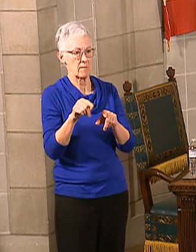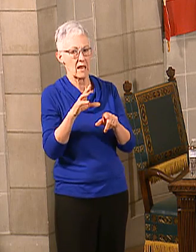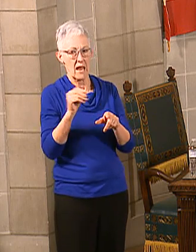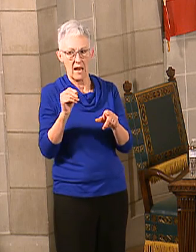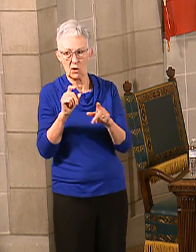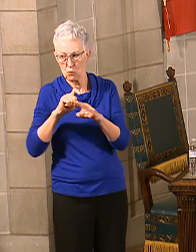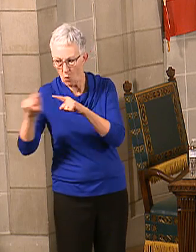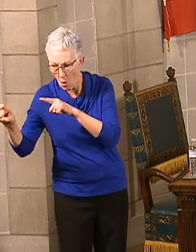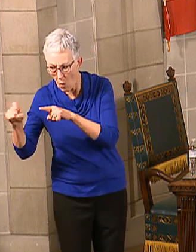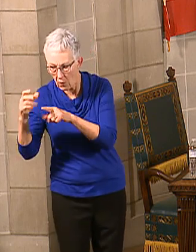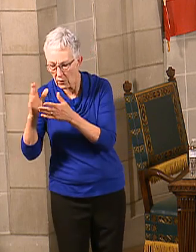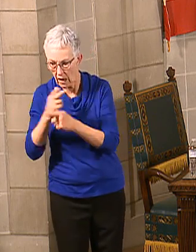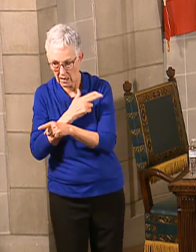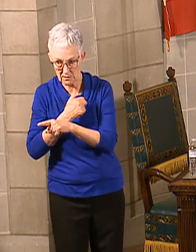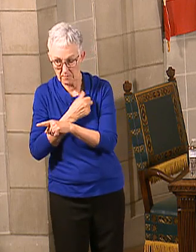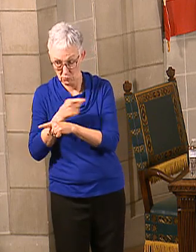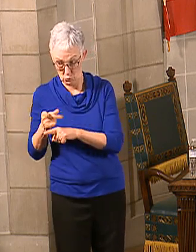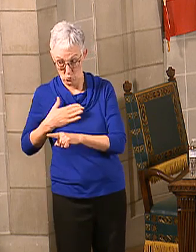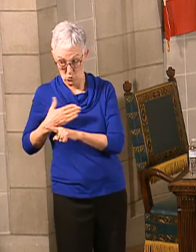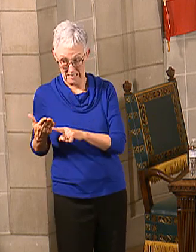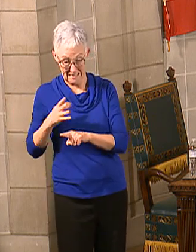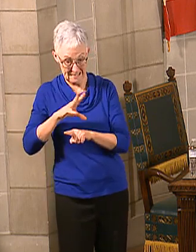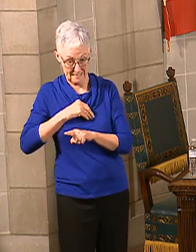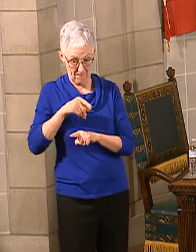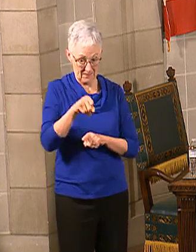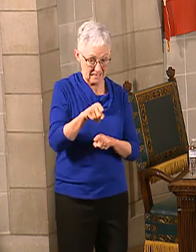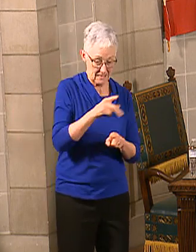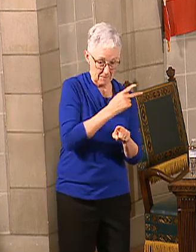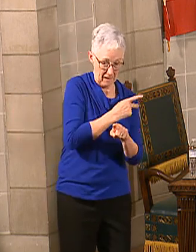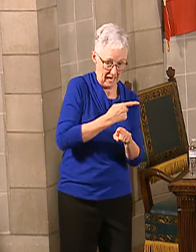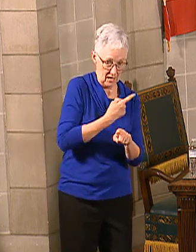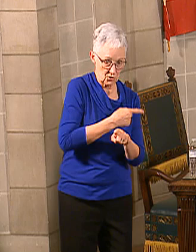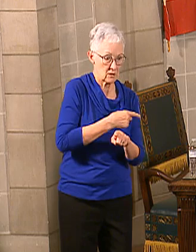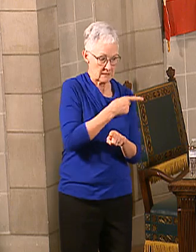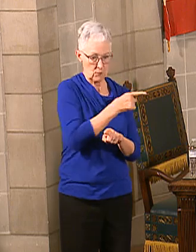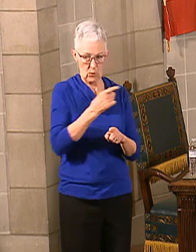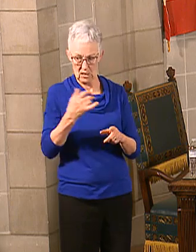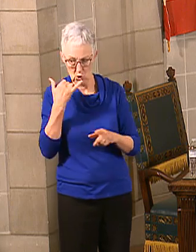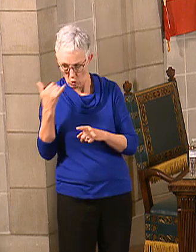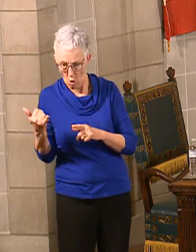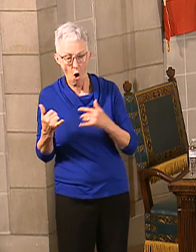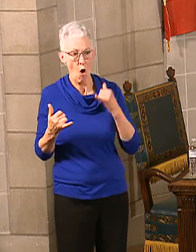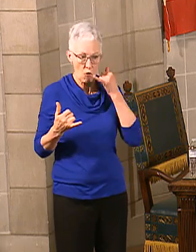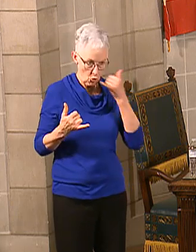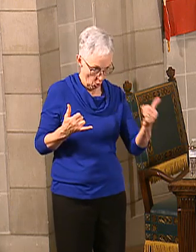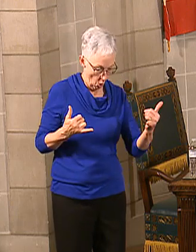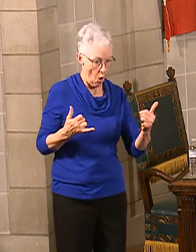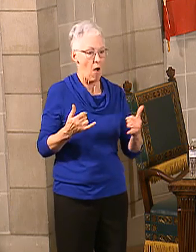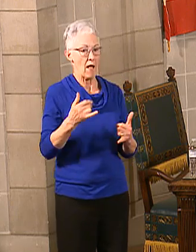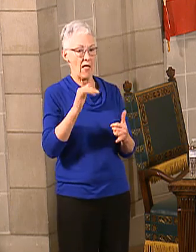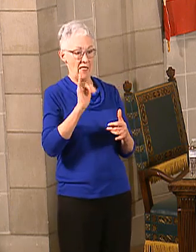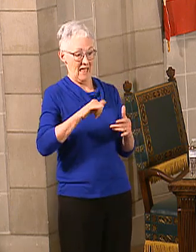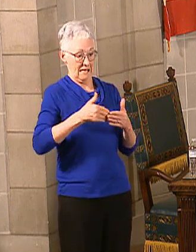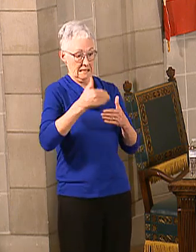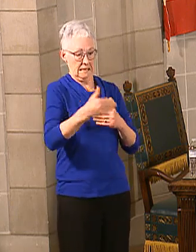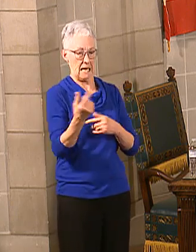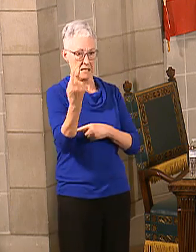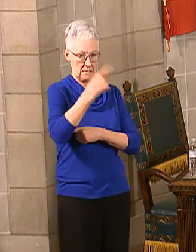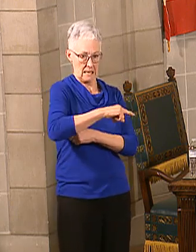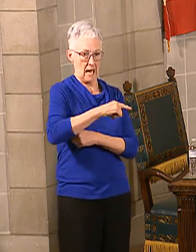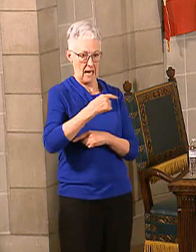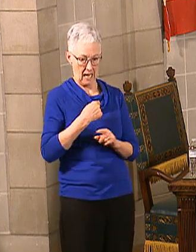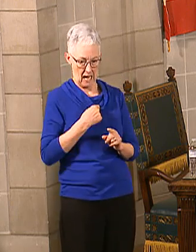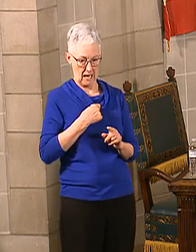about accepting these patients, and how smoothly. I even went to the Midlands Hospital that next day and